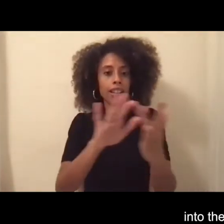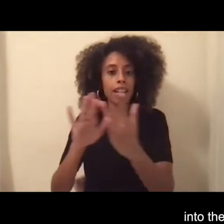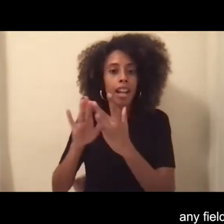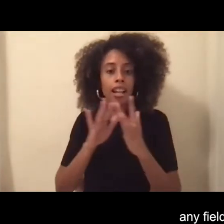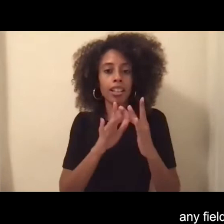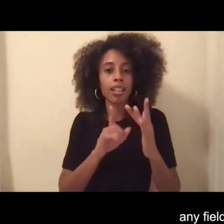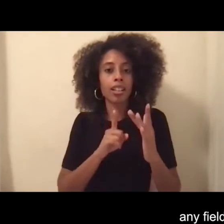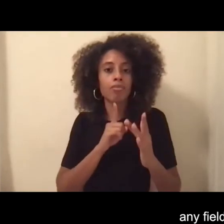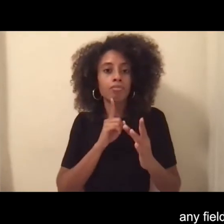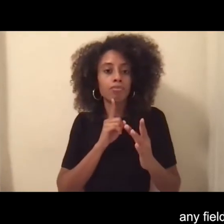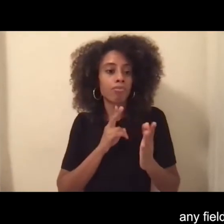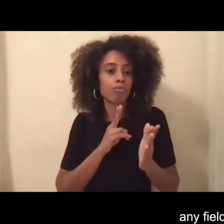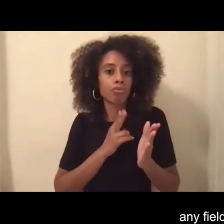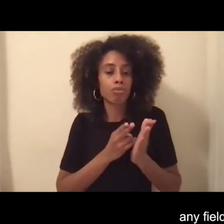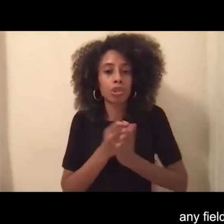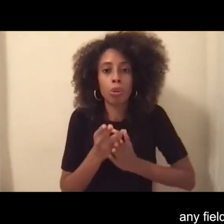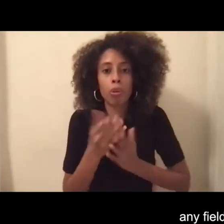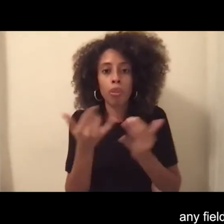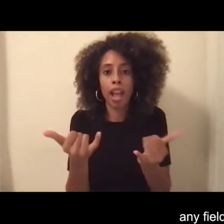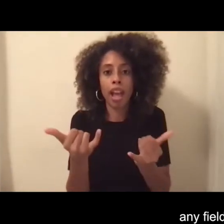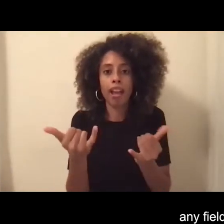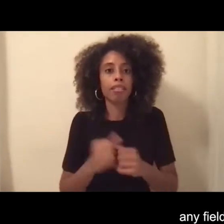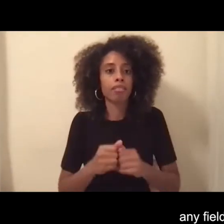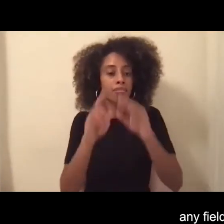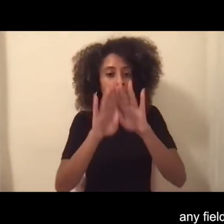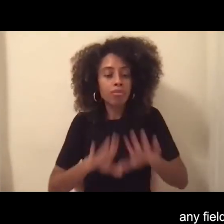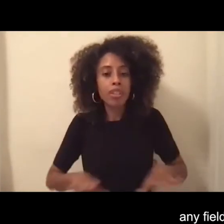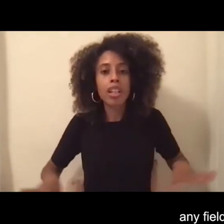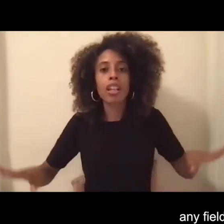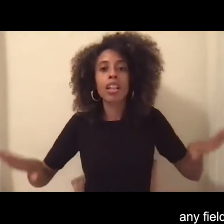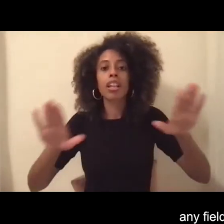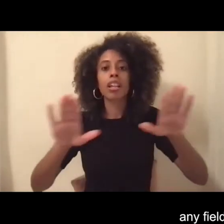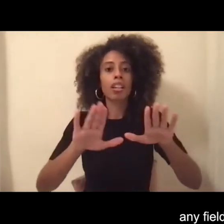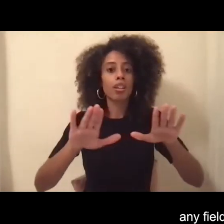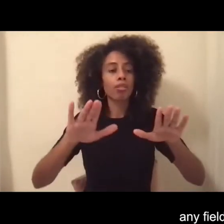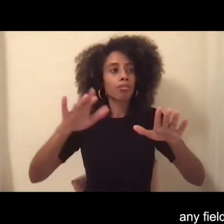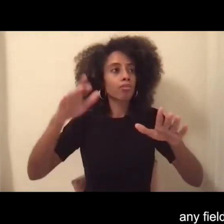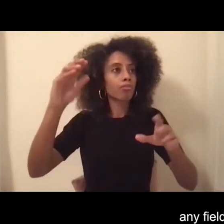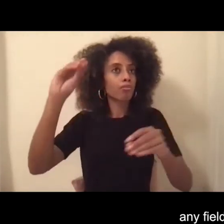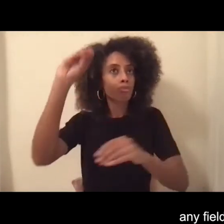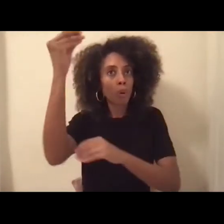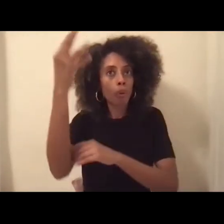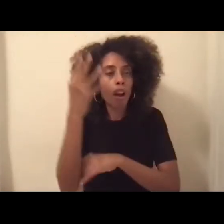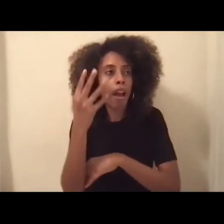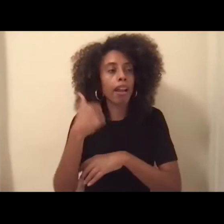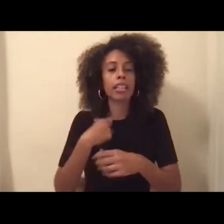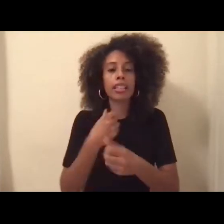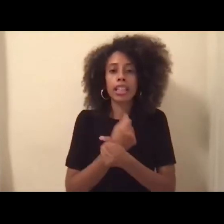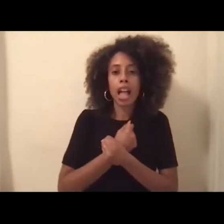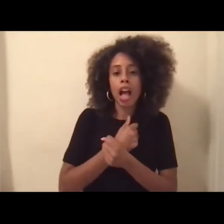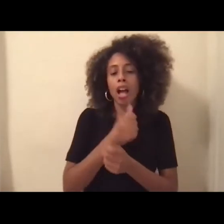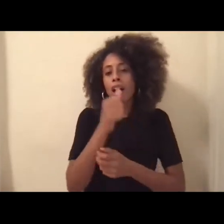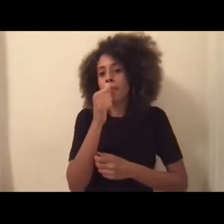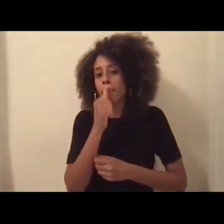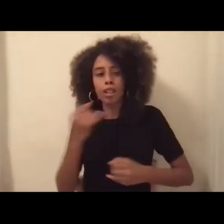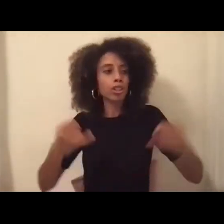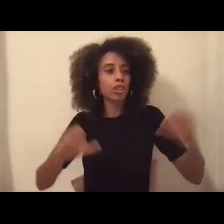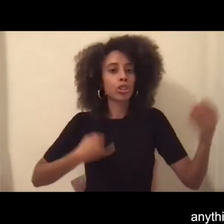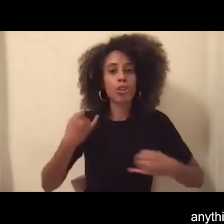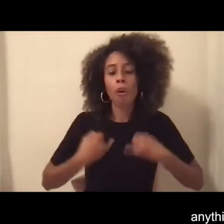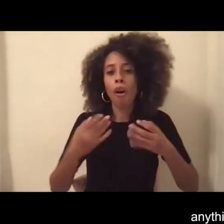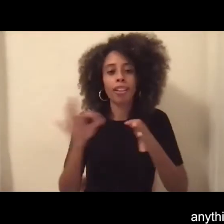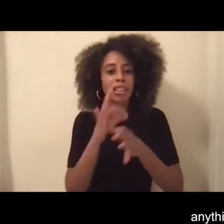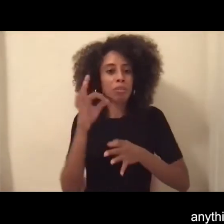now, any field or force of grace, love, patience, healing, joy, the spirit of